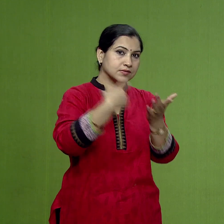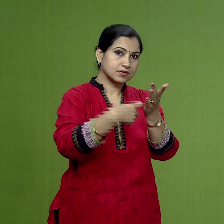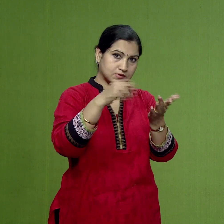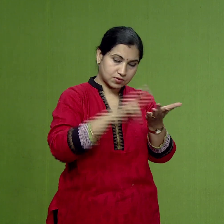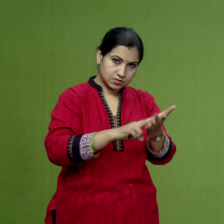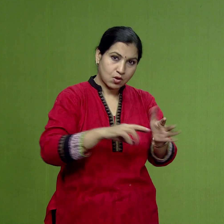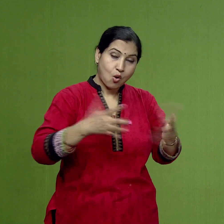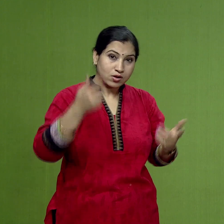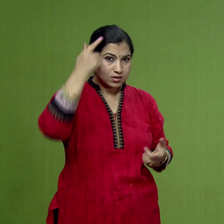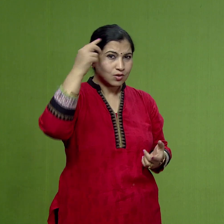or coal